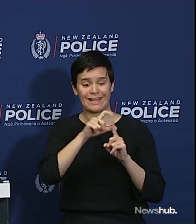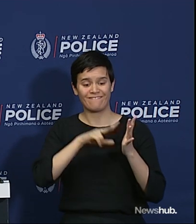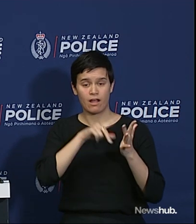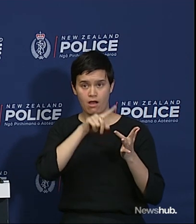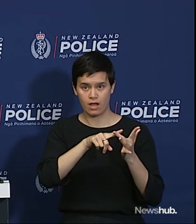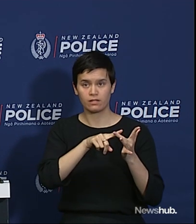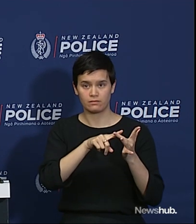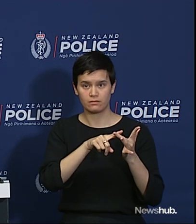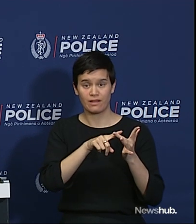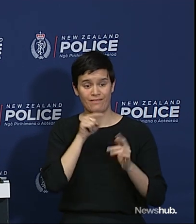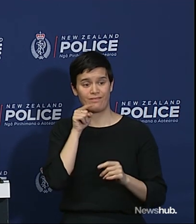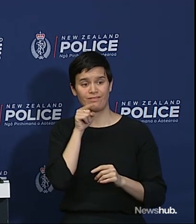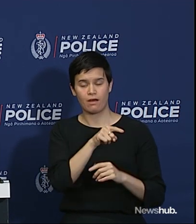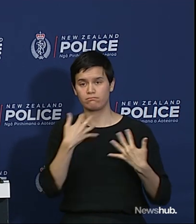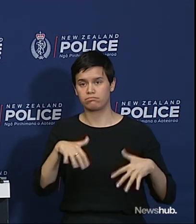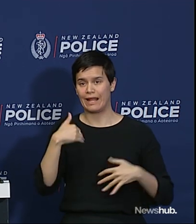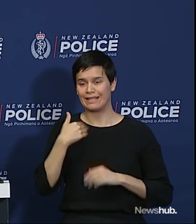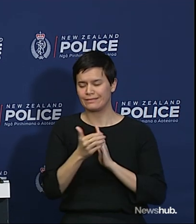and consideration.